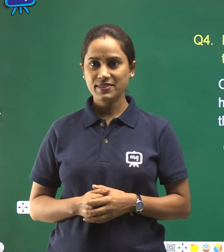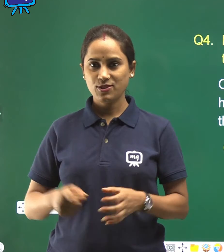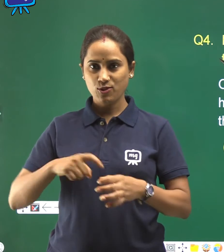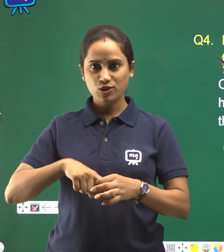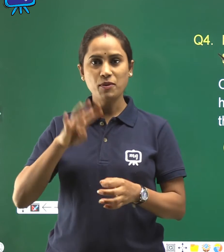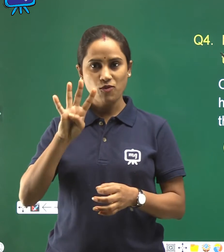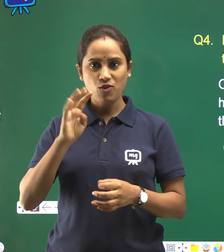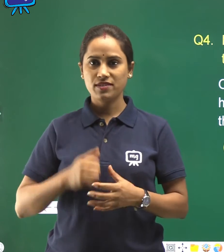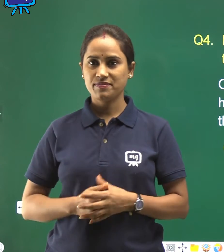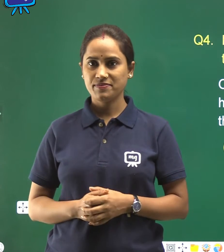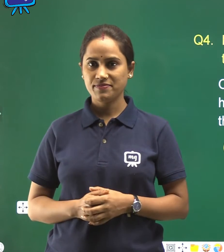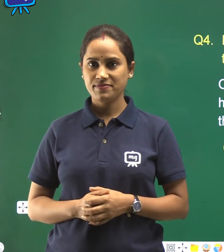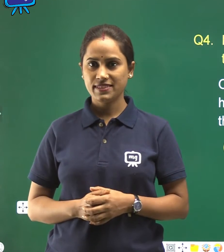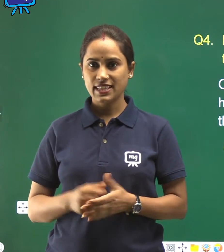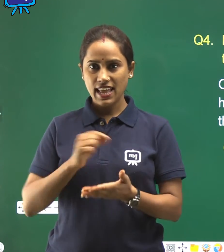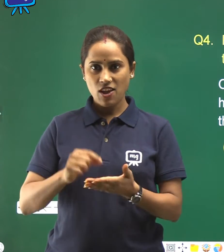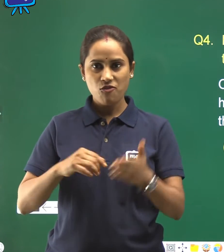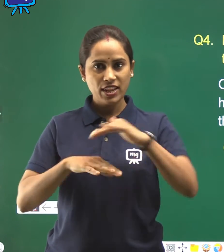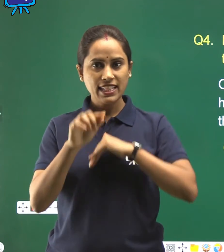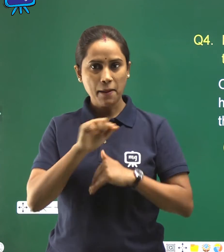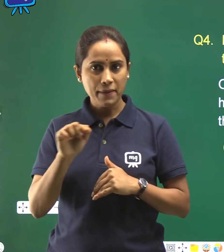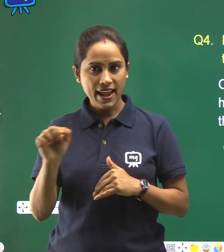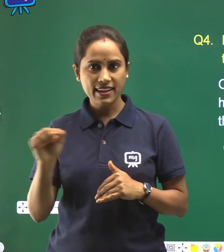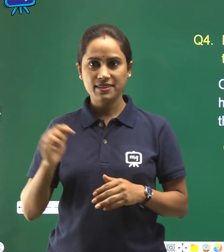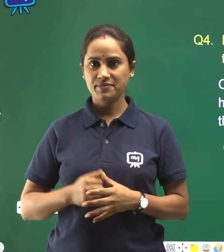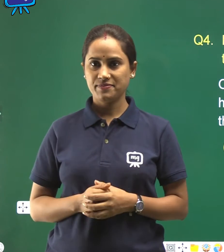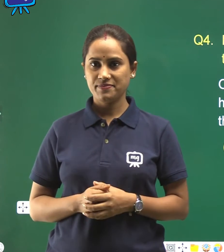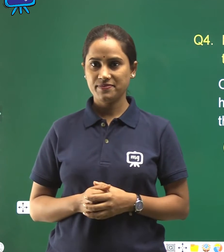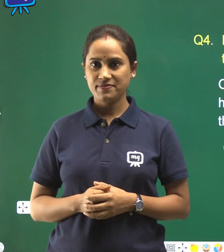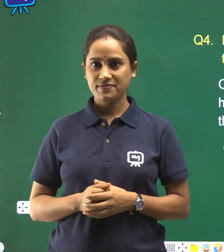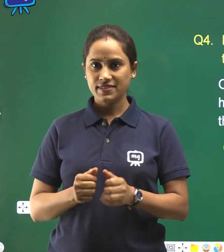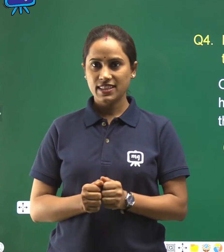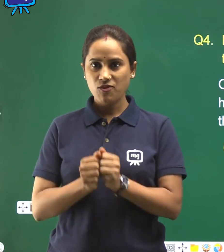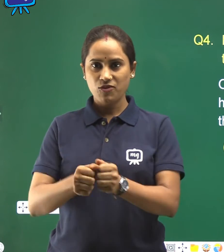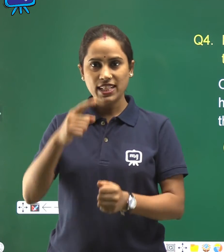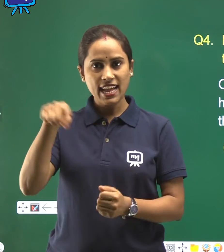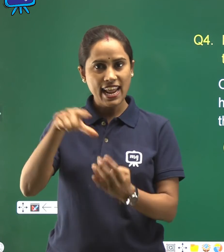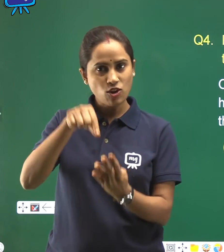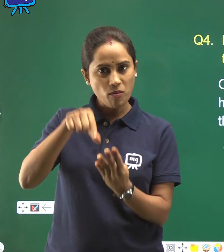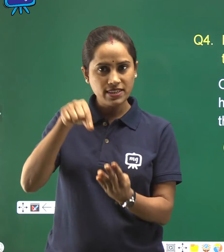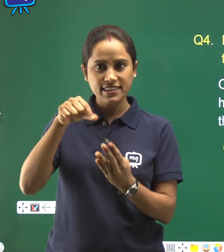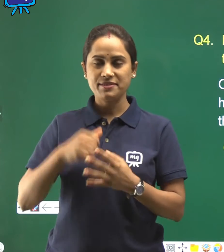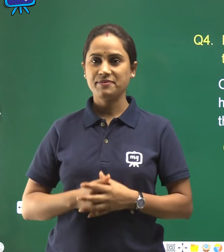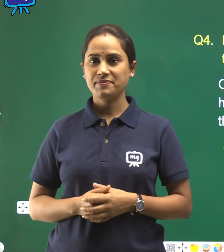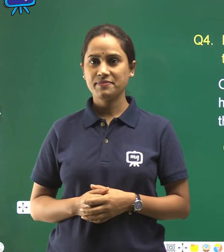Question number 4. Fill in the blank with the correct option.